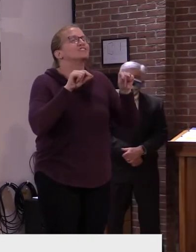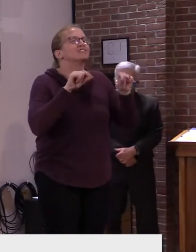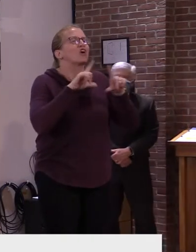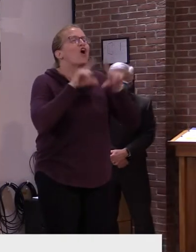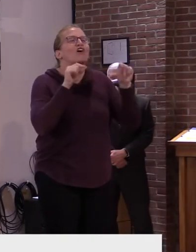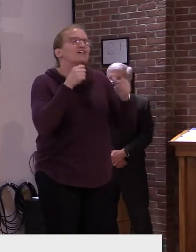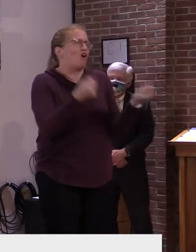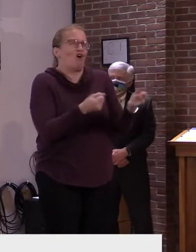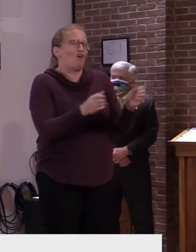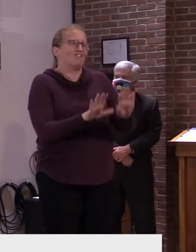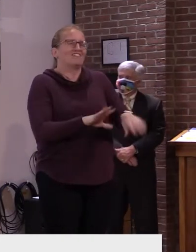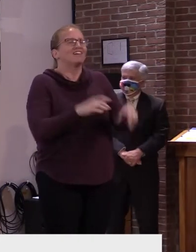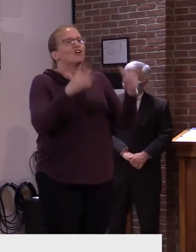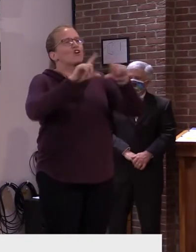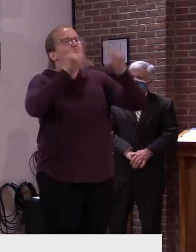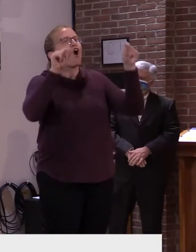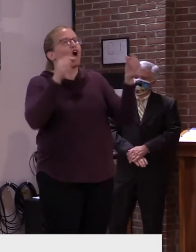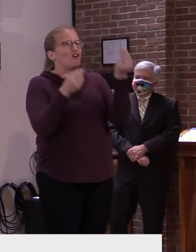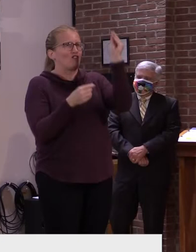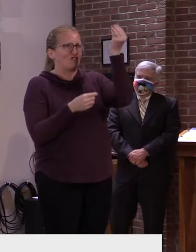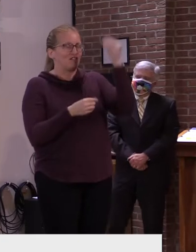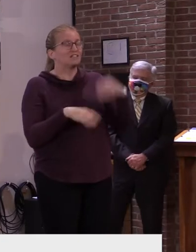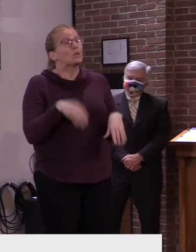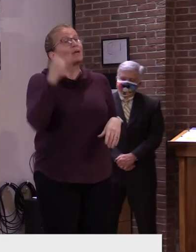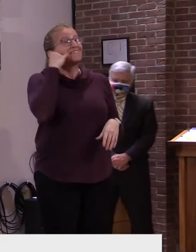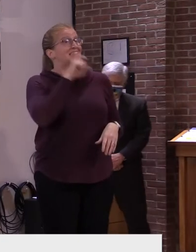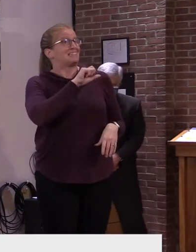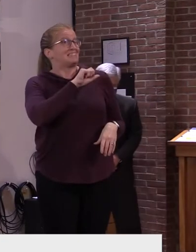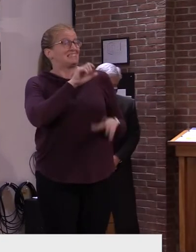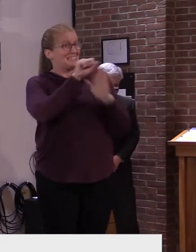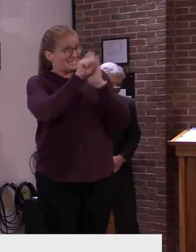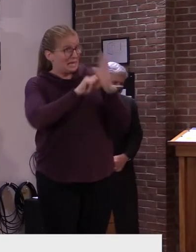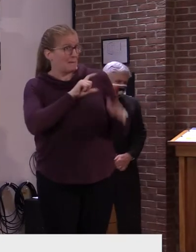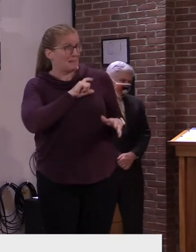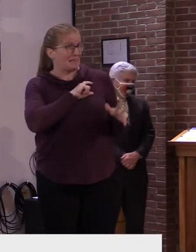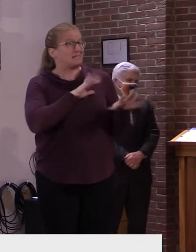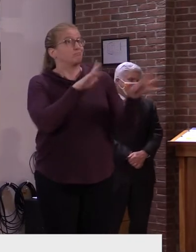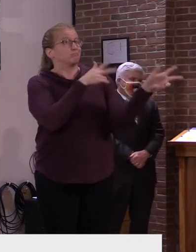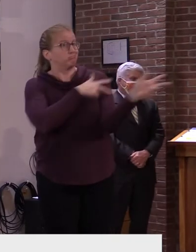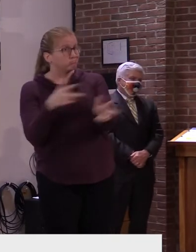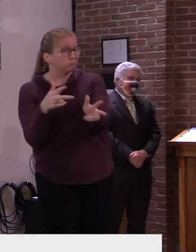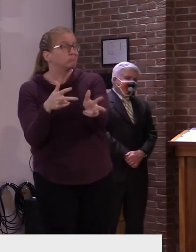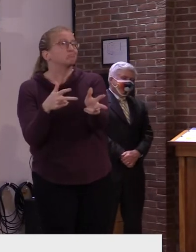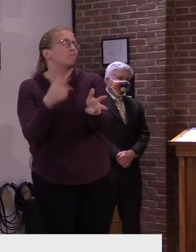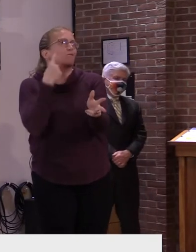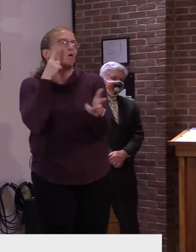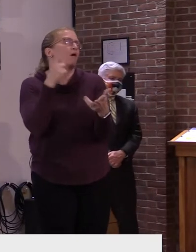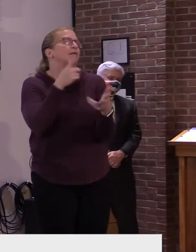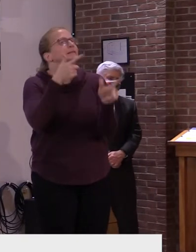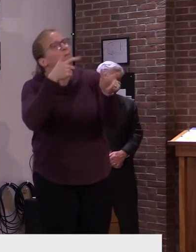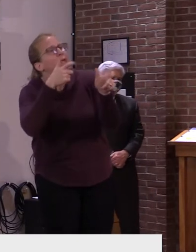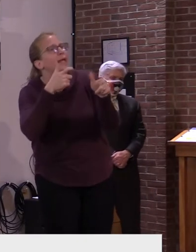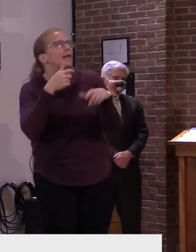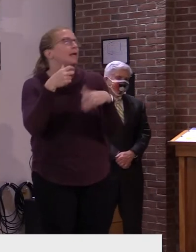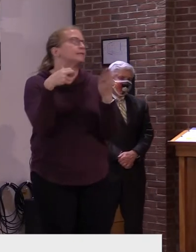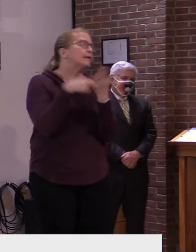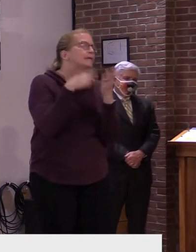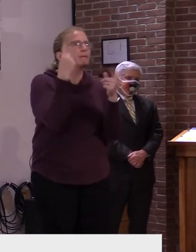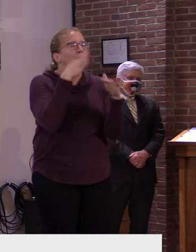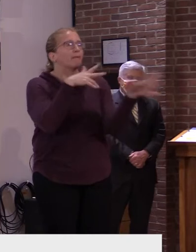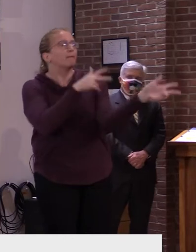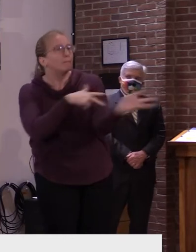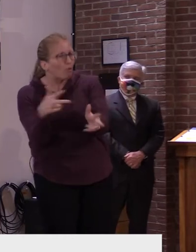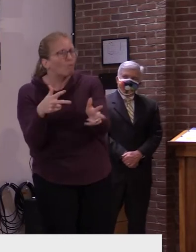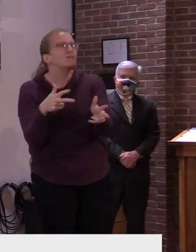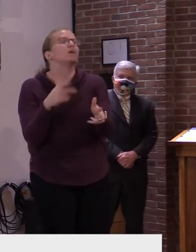all traffic stops with state law enforcement, and then potentially moving out to local and county as well in the future. We're